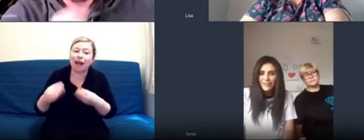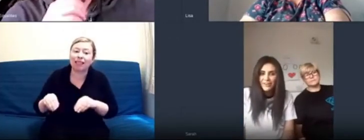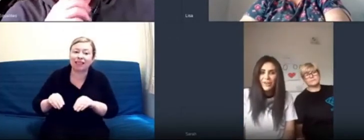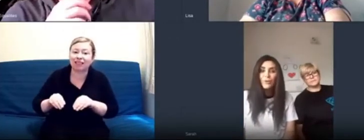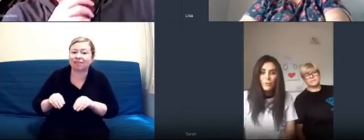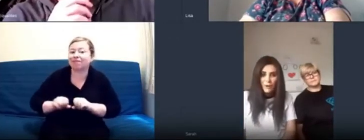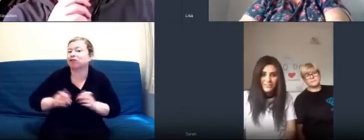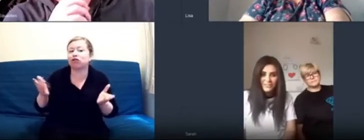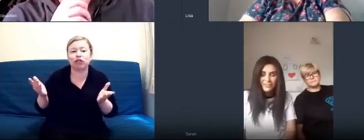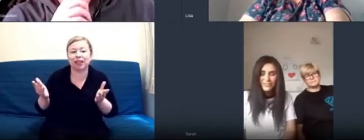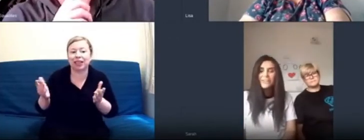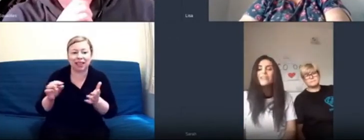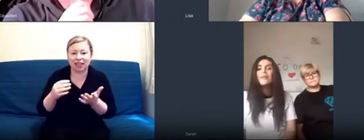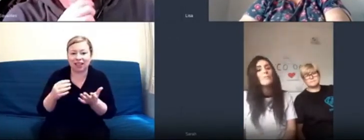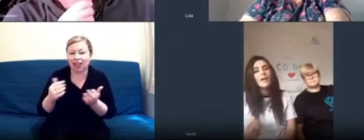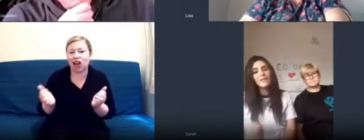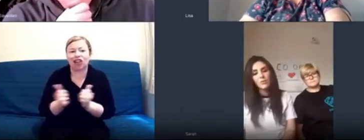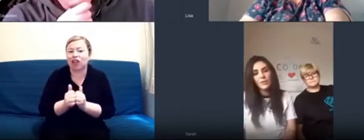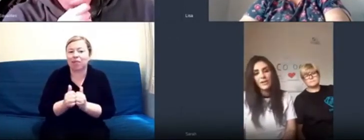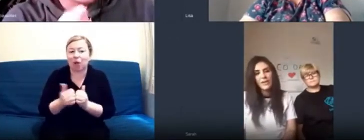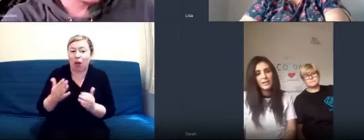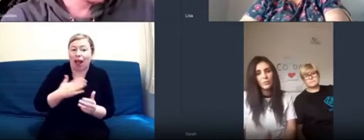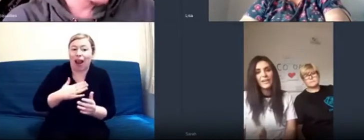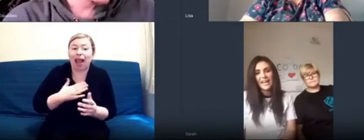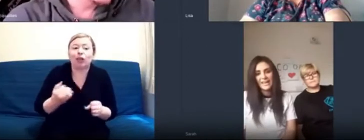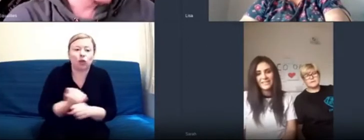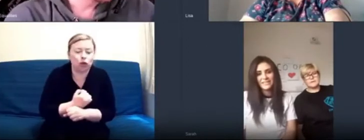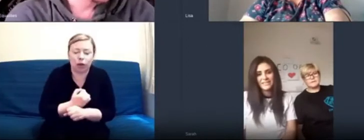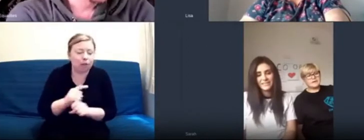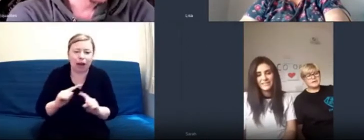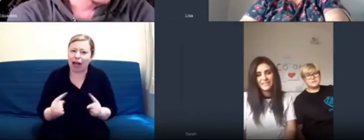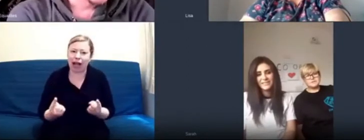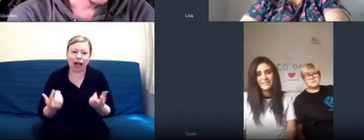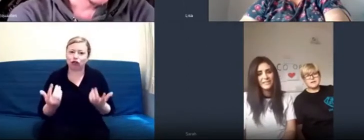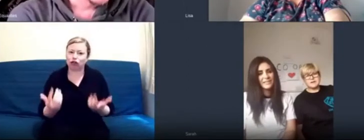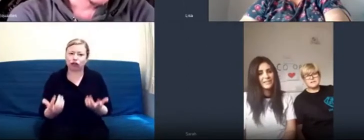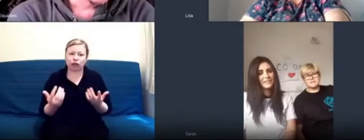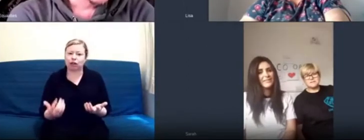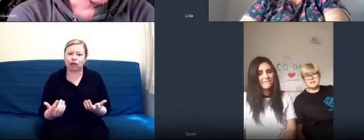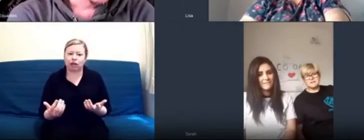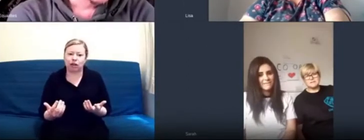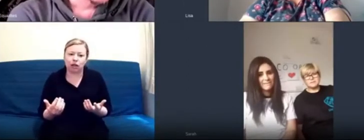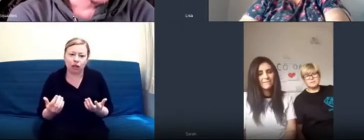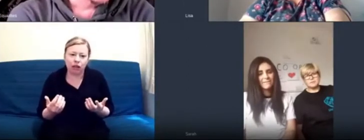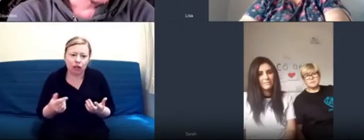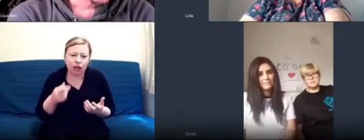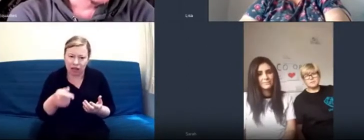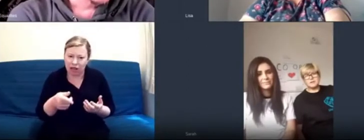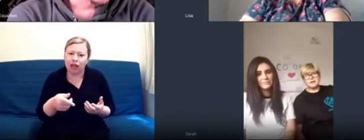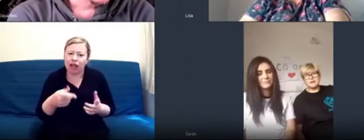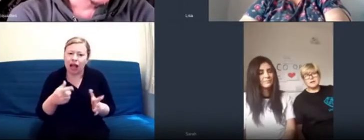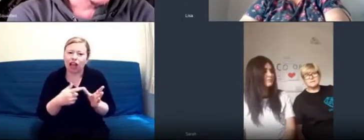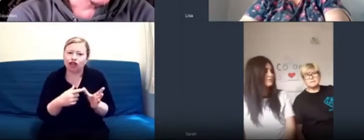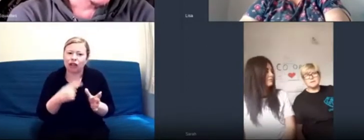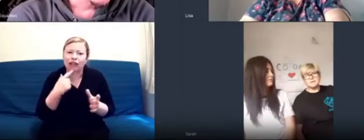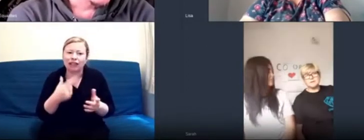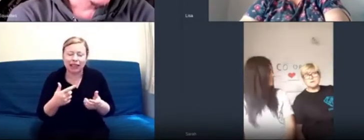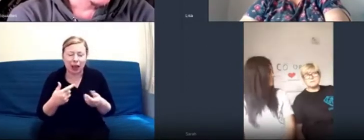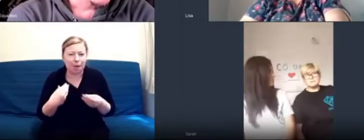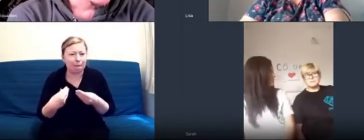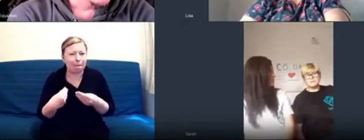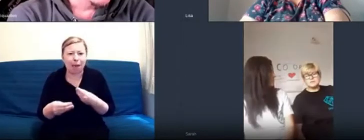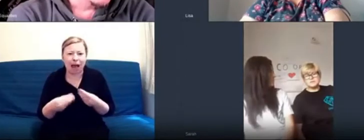be hypocritical. We want to, but at the moment we can't. Yeah, packaging is a massive, massive problem. I mean, we